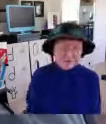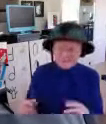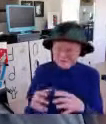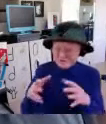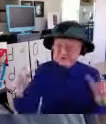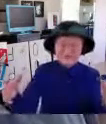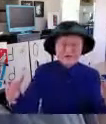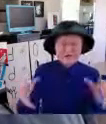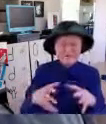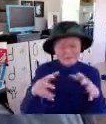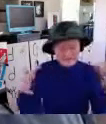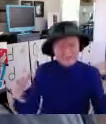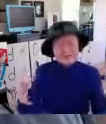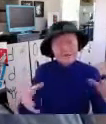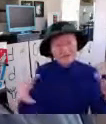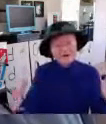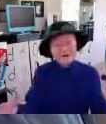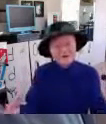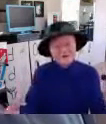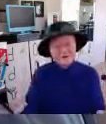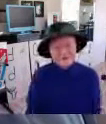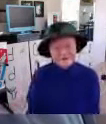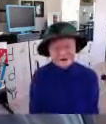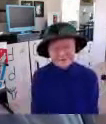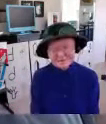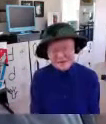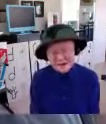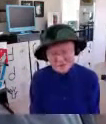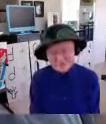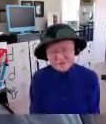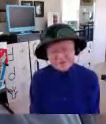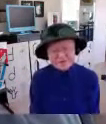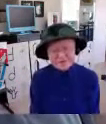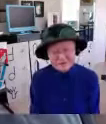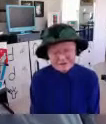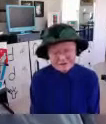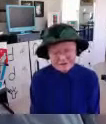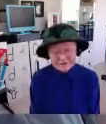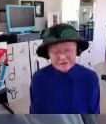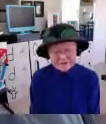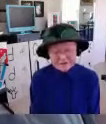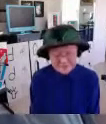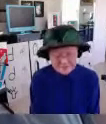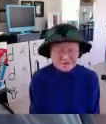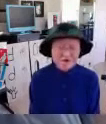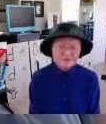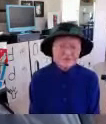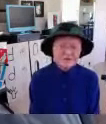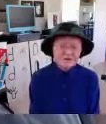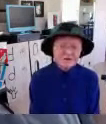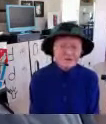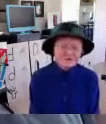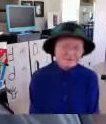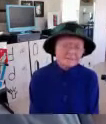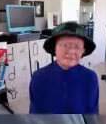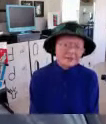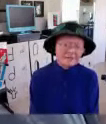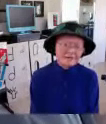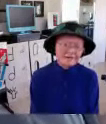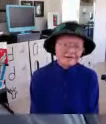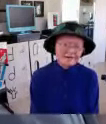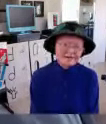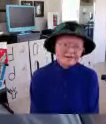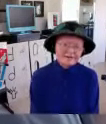screen of the SignTyp project, that was actually underneath Steve's software called SignPuddle that